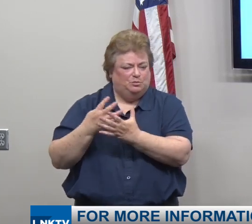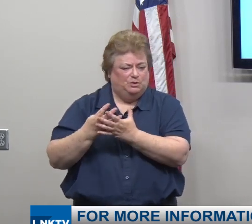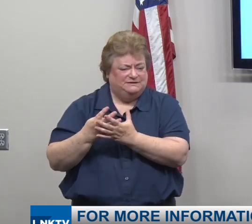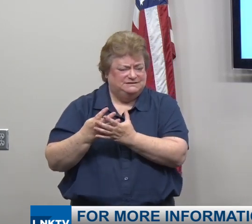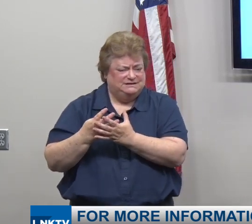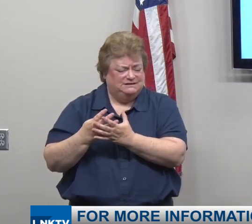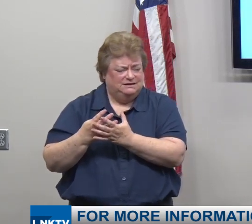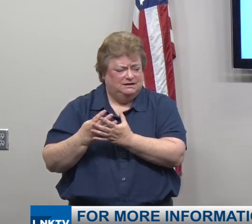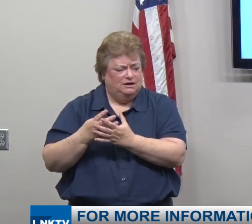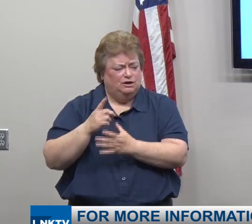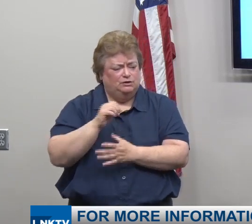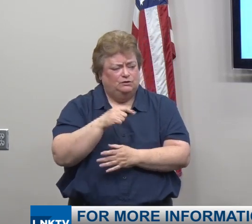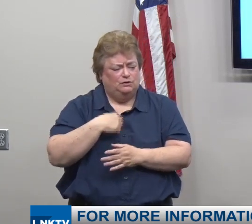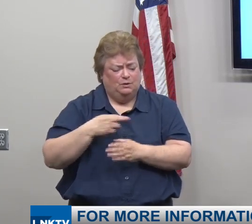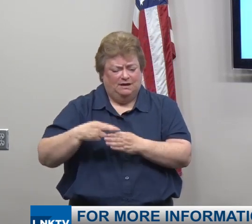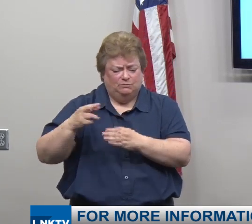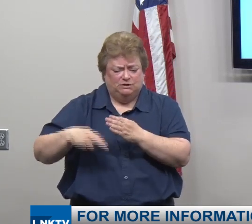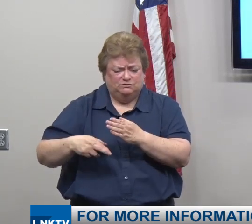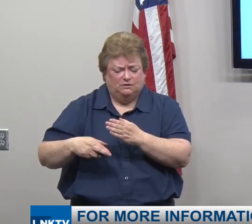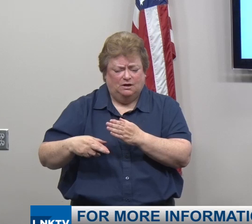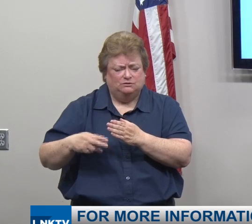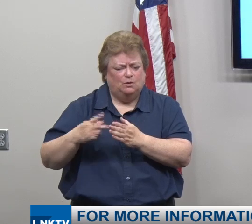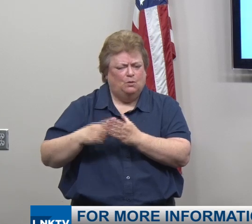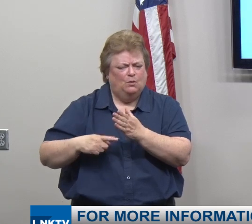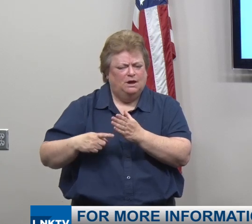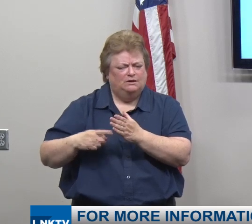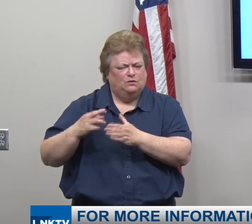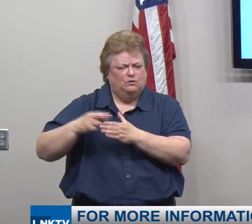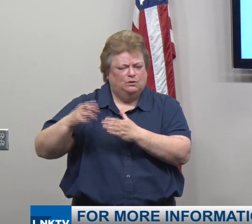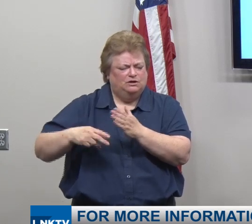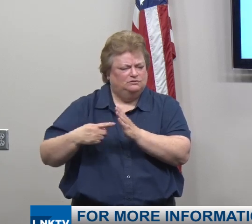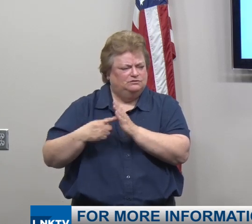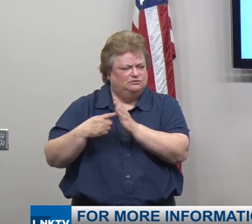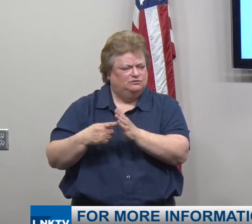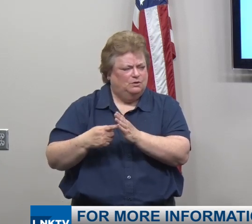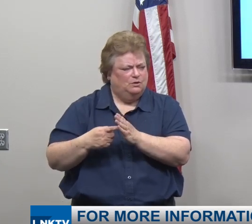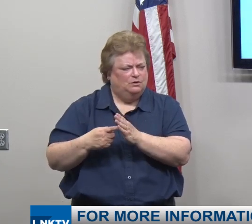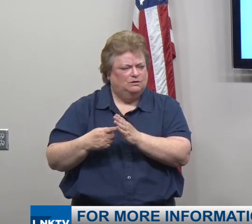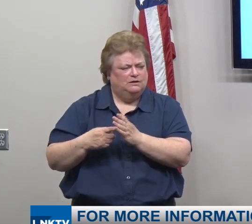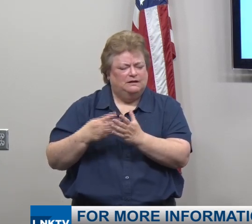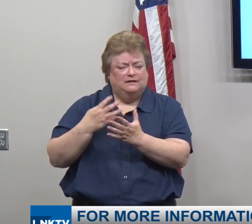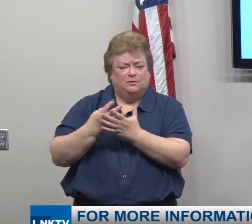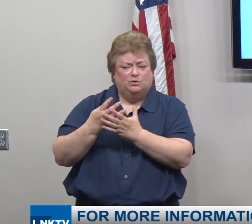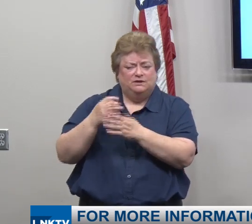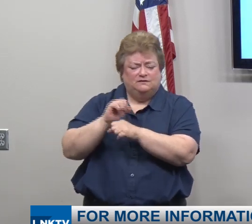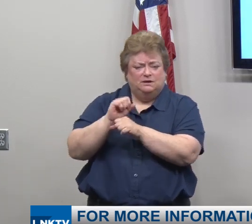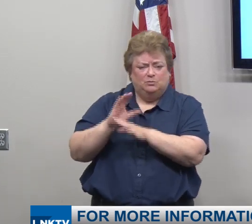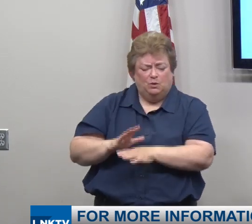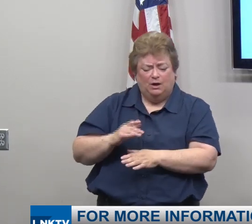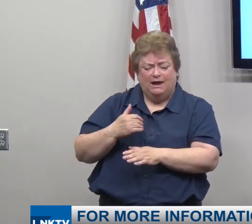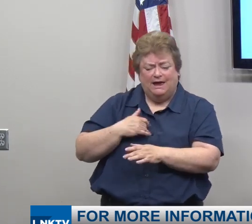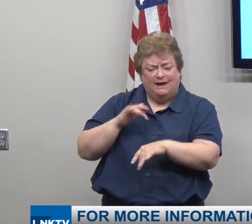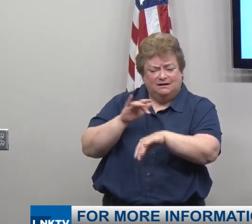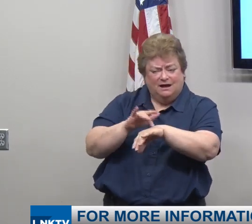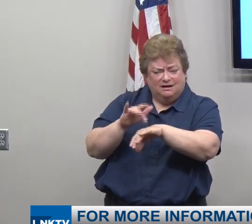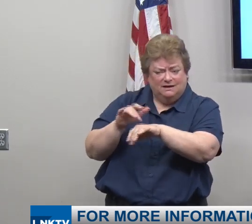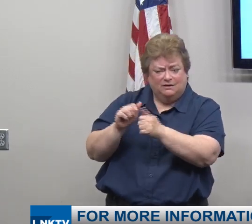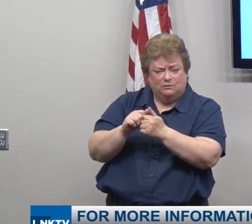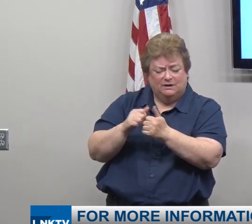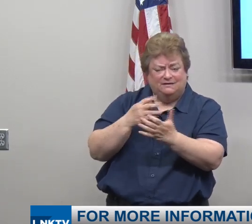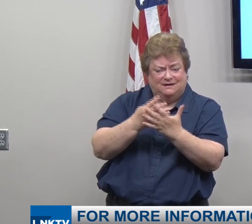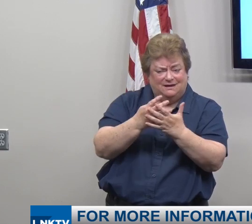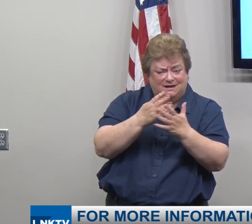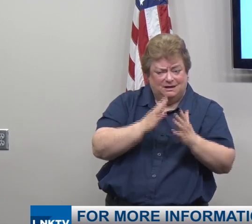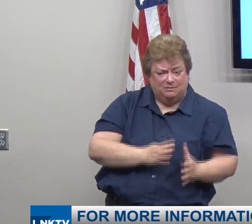again. Do you have results yet? If so, what do they show? Is the prison employee one who had contact with the inmates? If so,